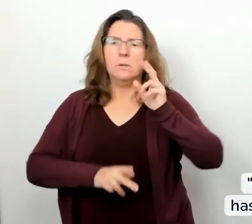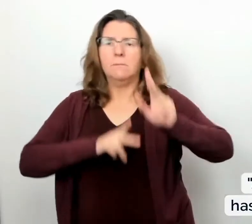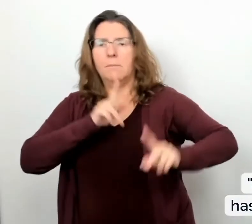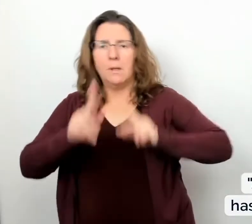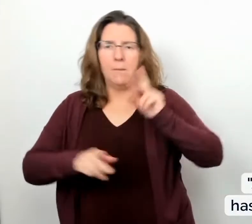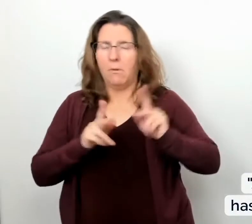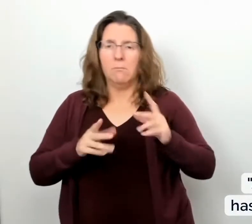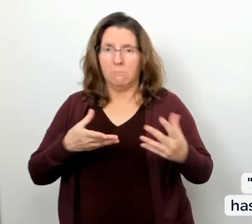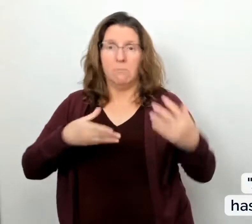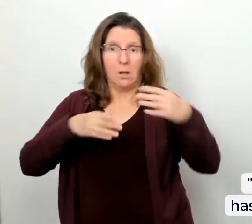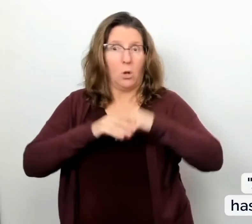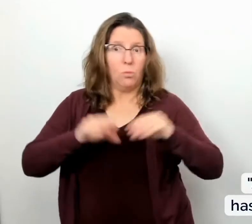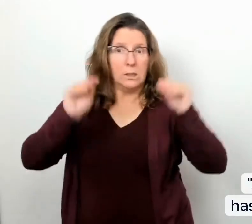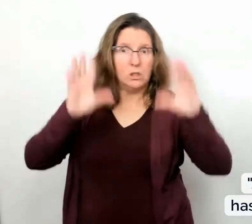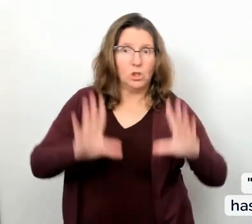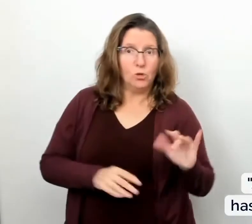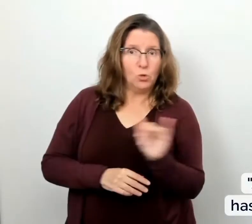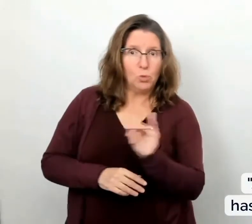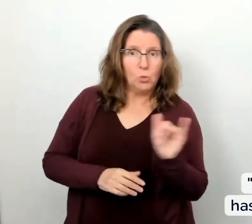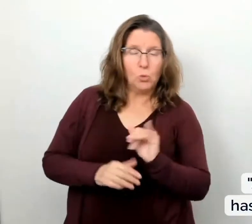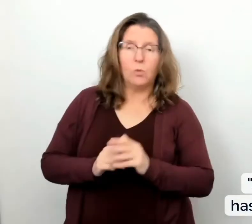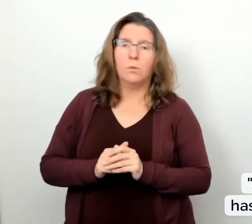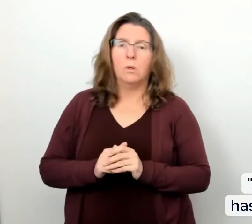Most people, and this applies to teachers,